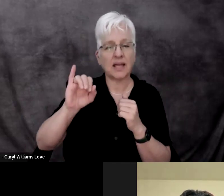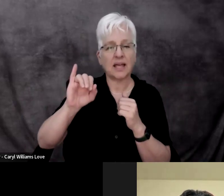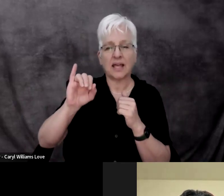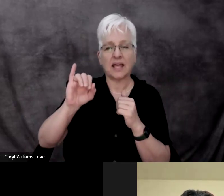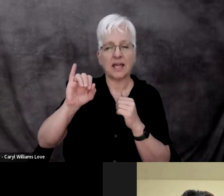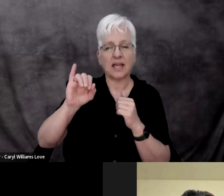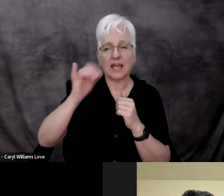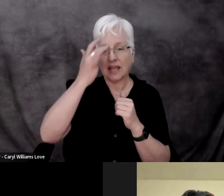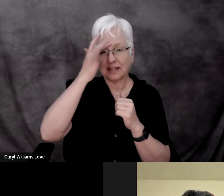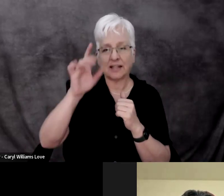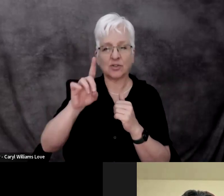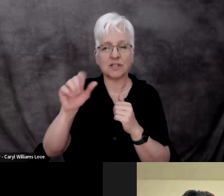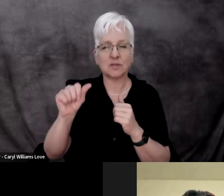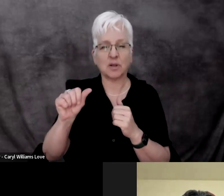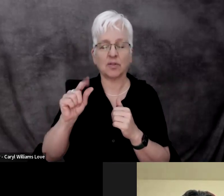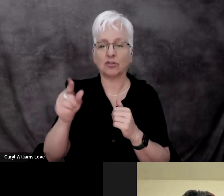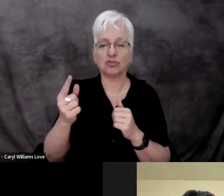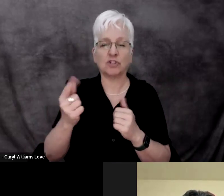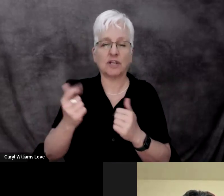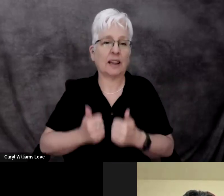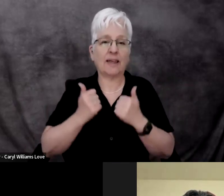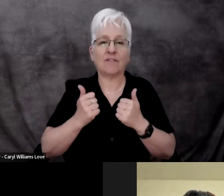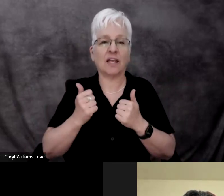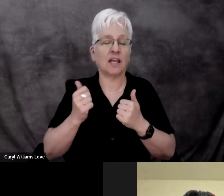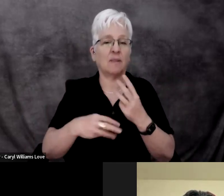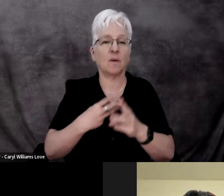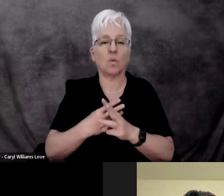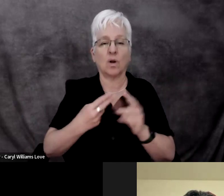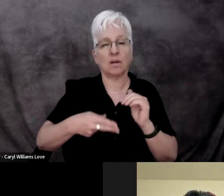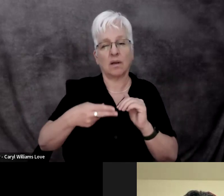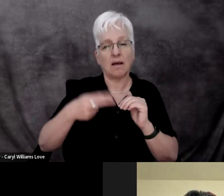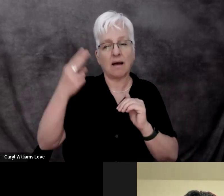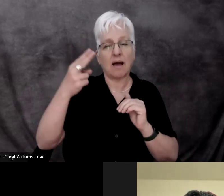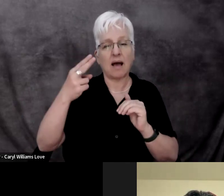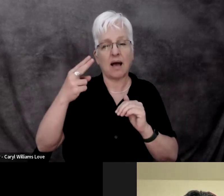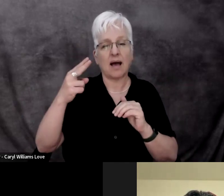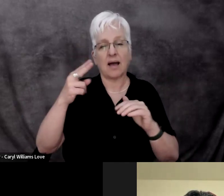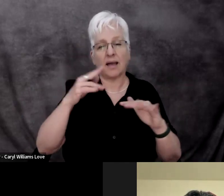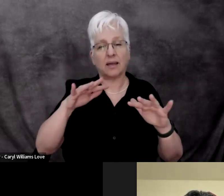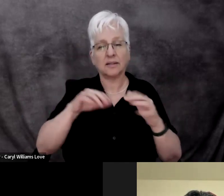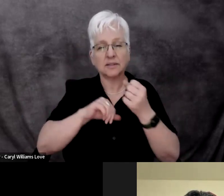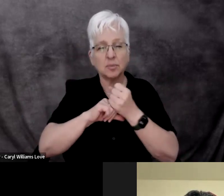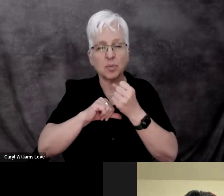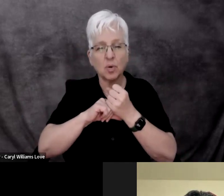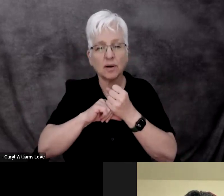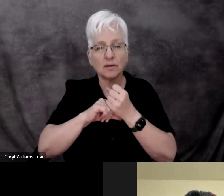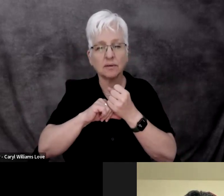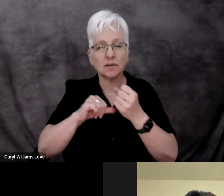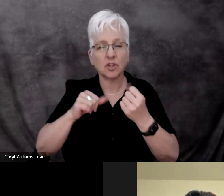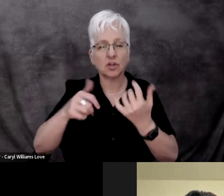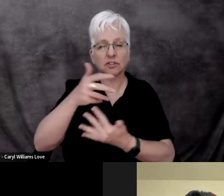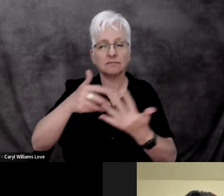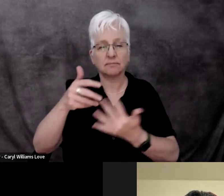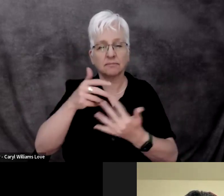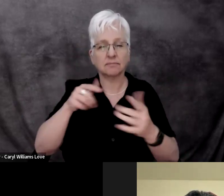functioning and just living in the world. Very high support needs, line of sight care, support for all aspects of daily living, toileting, bathing, dressing, eating.